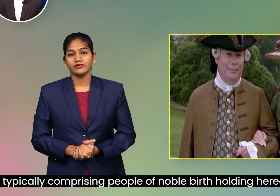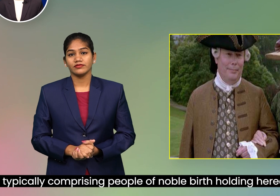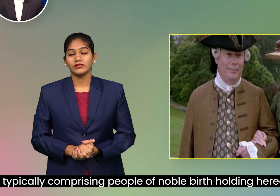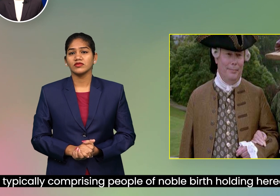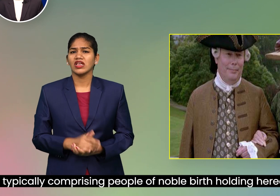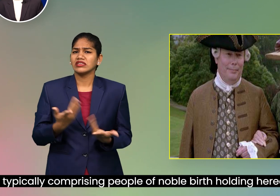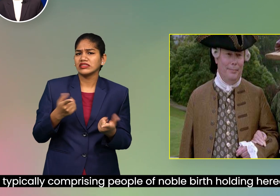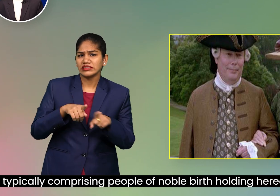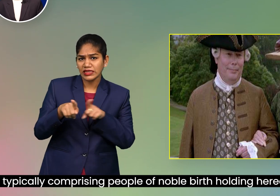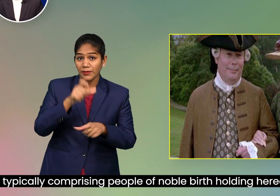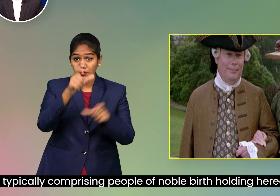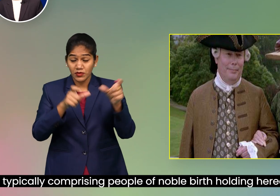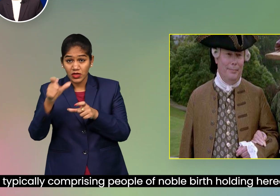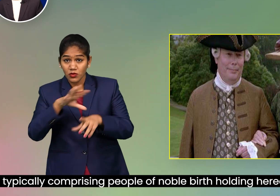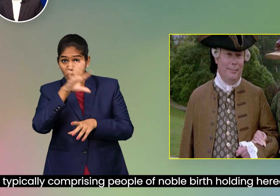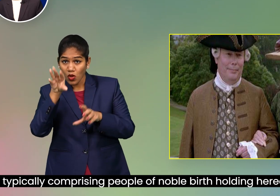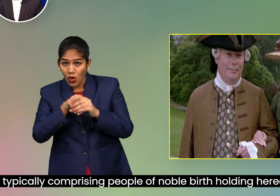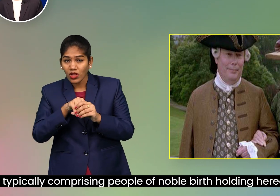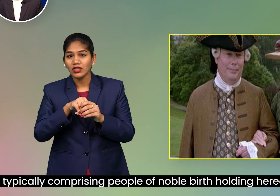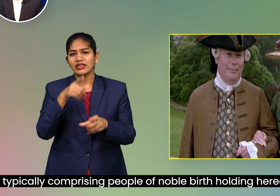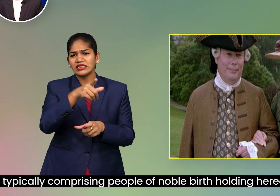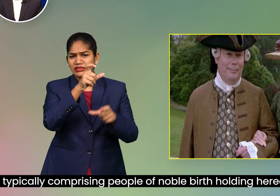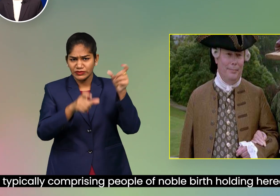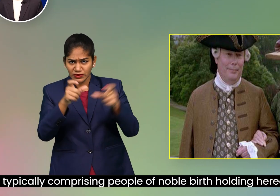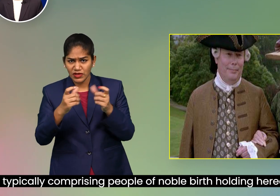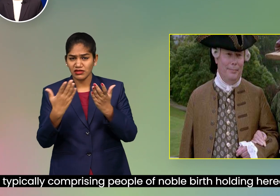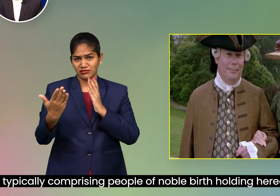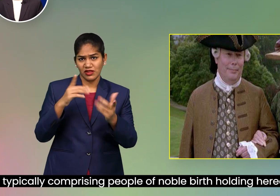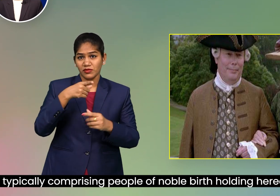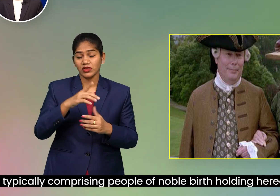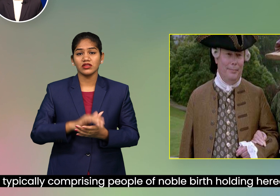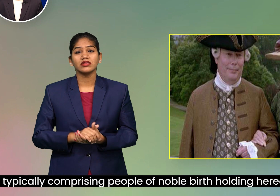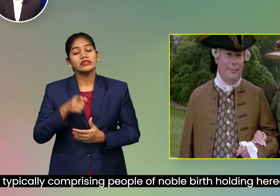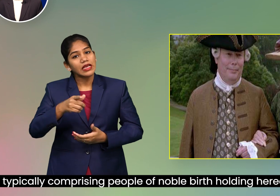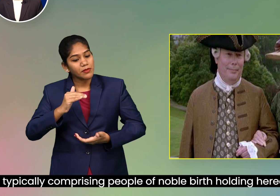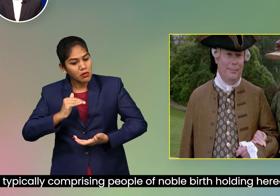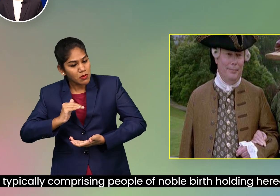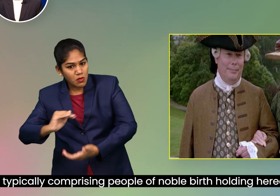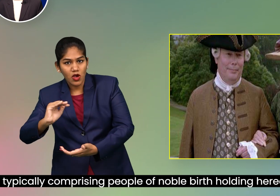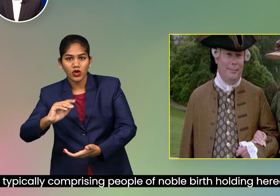Typically comprising people of noble birth, holding hereditary